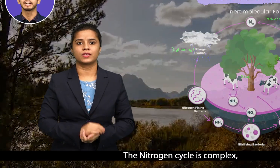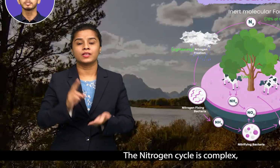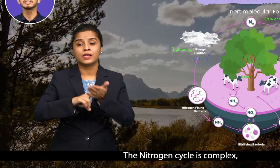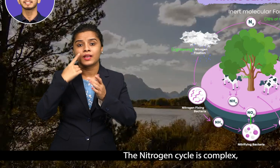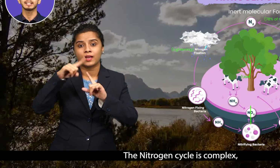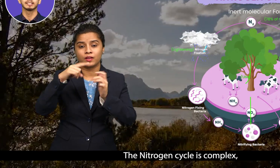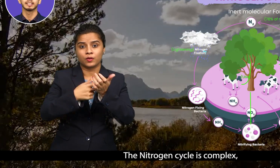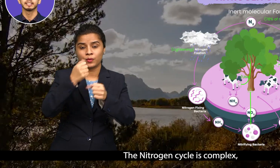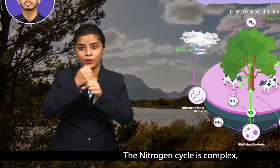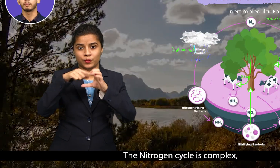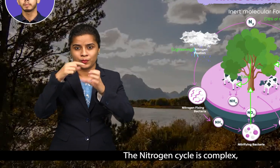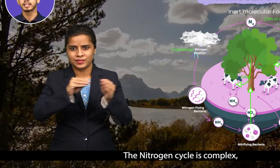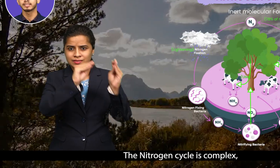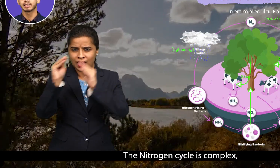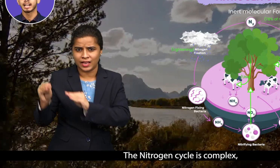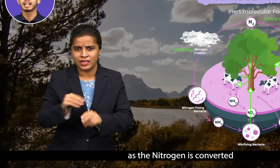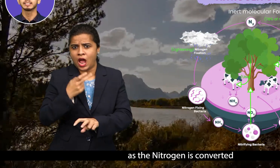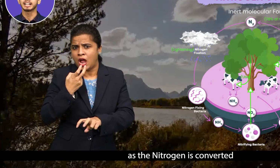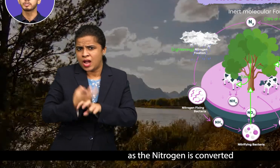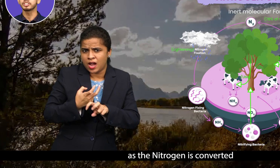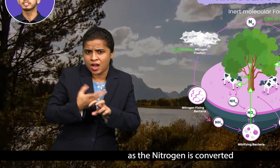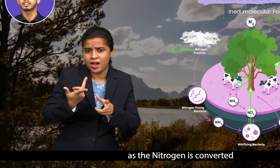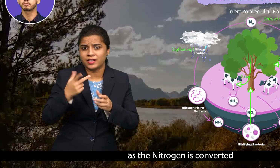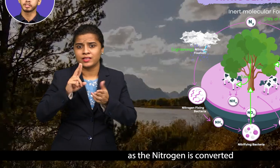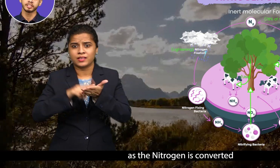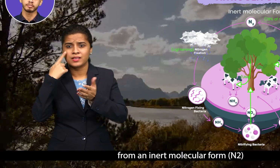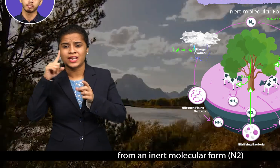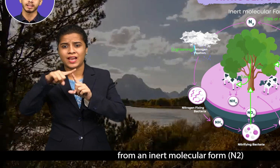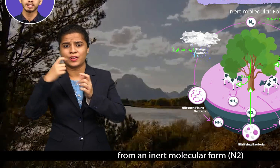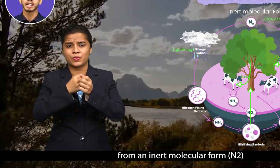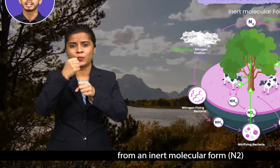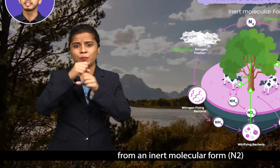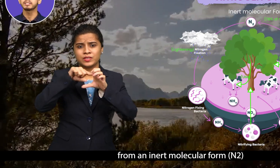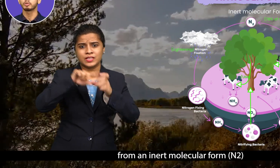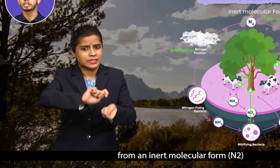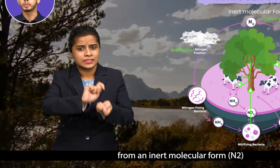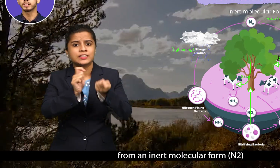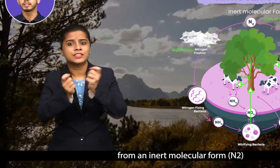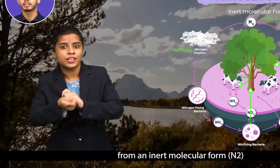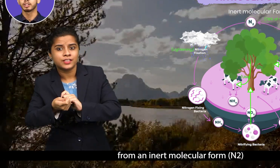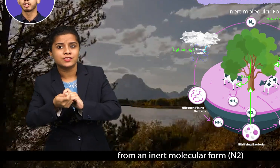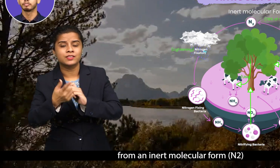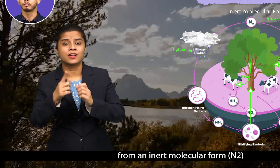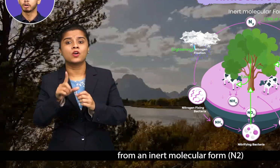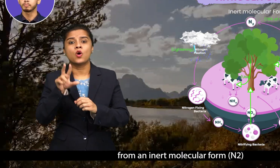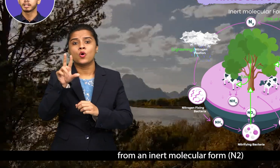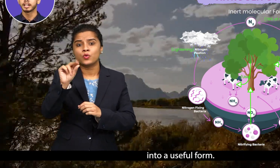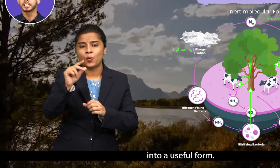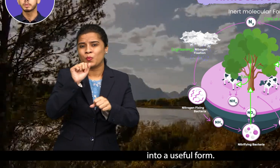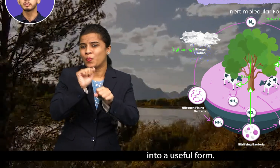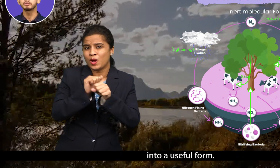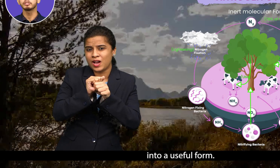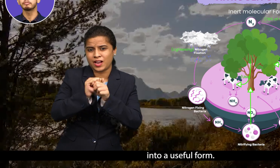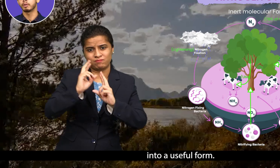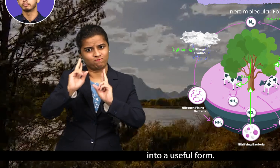The nitrogen cycle is complex as the nitrogen is converted from an inert molecular form